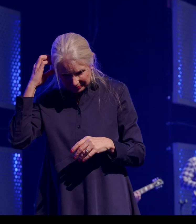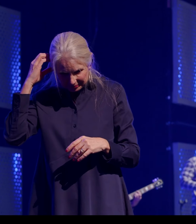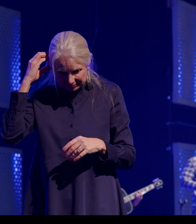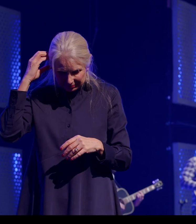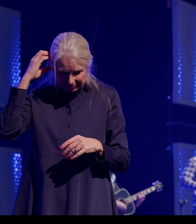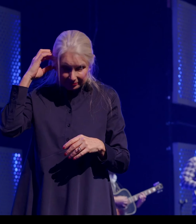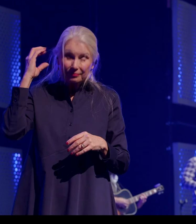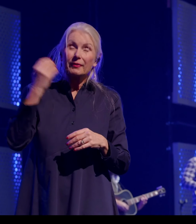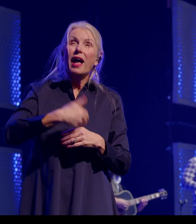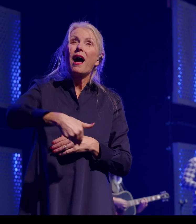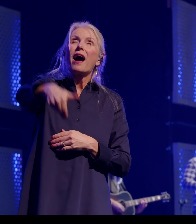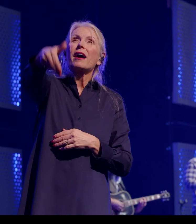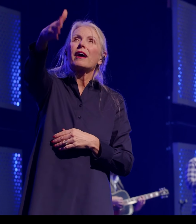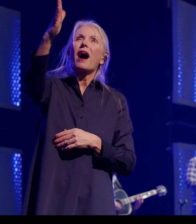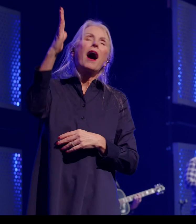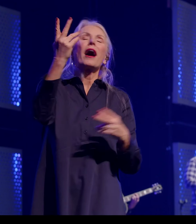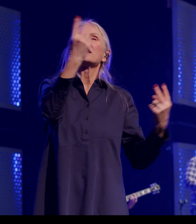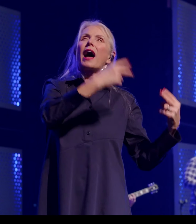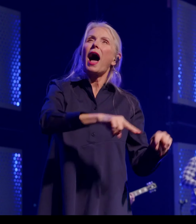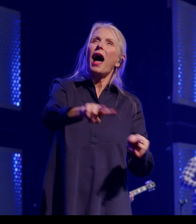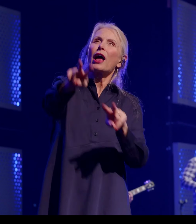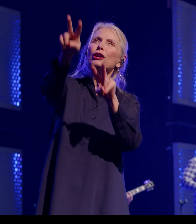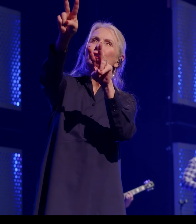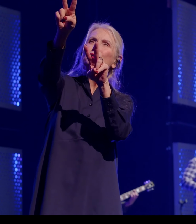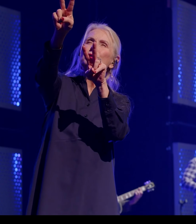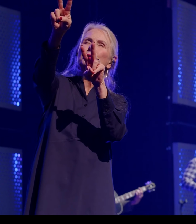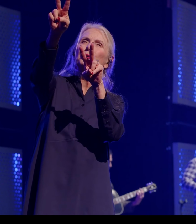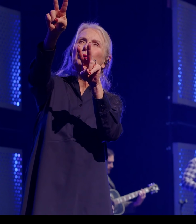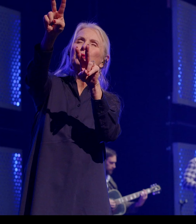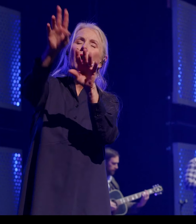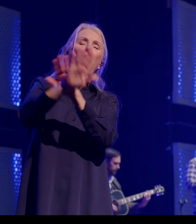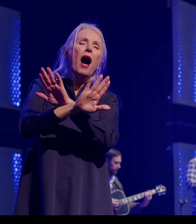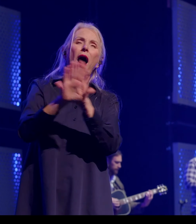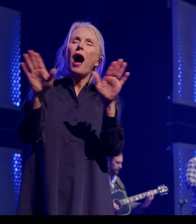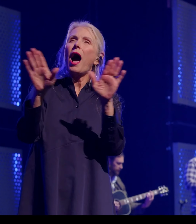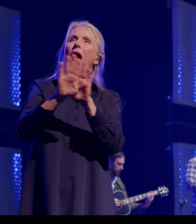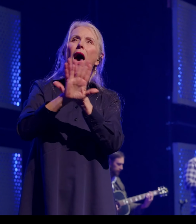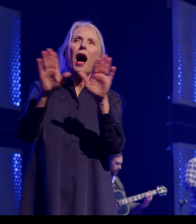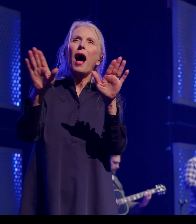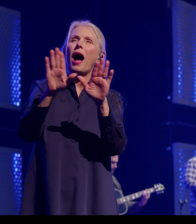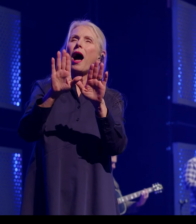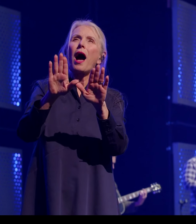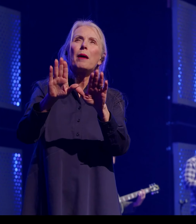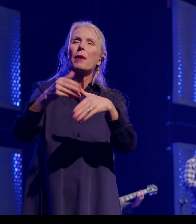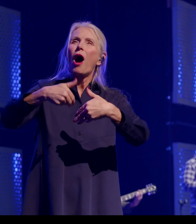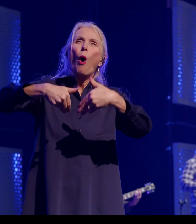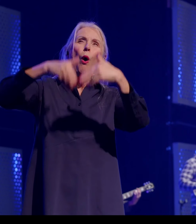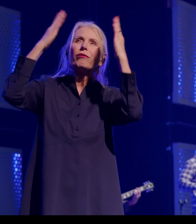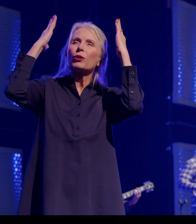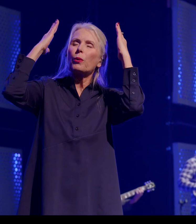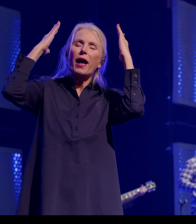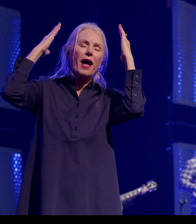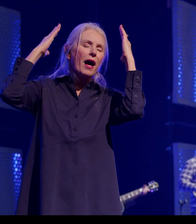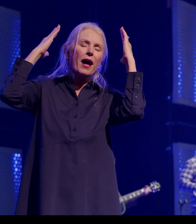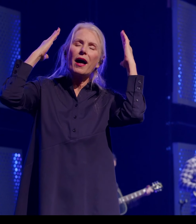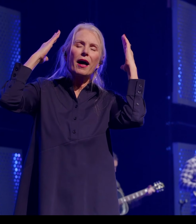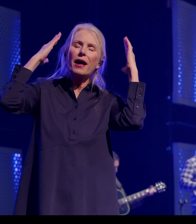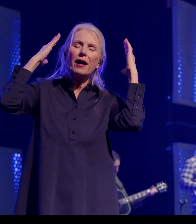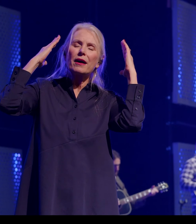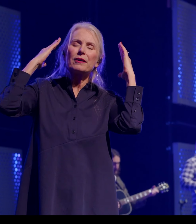God, I look to you, I won't be overwhelmed. Give